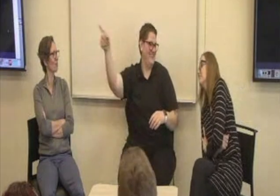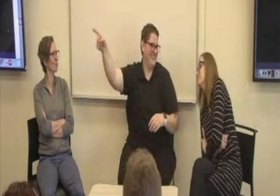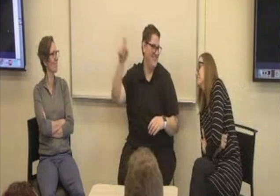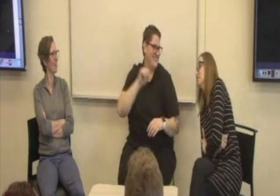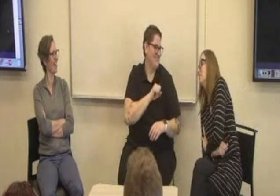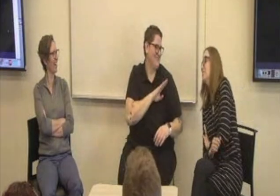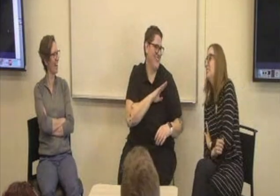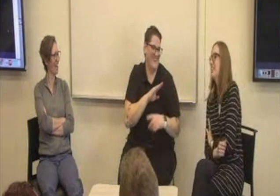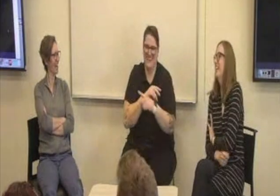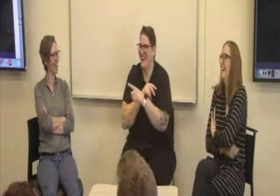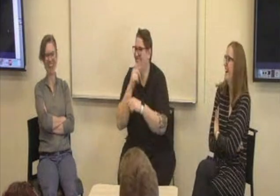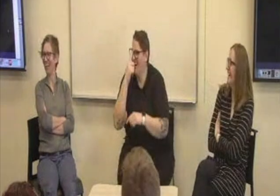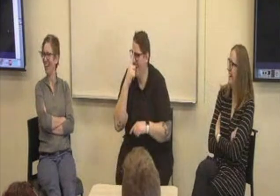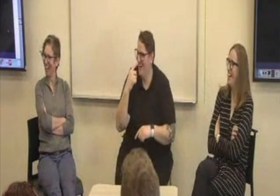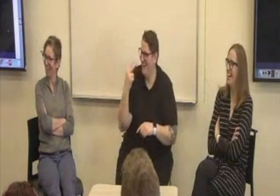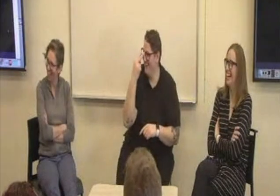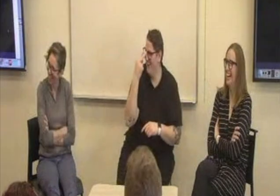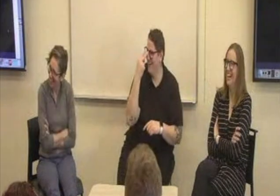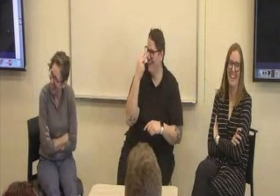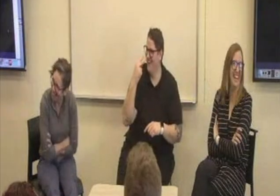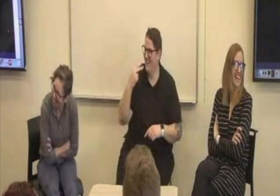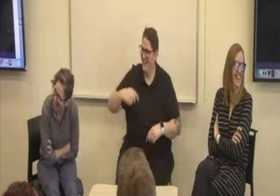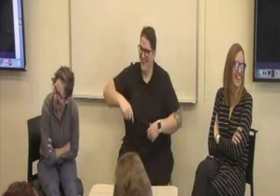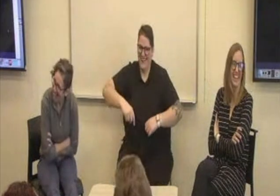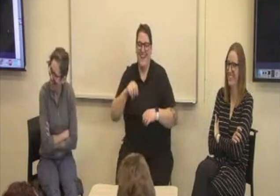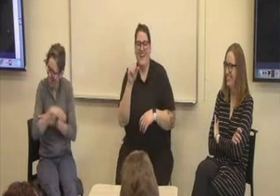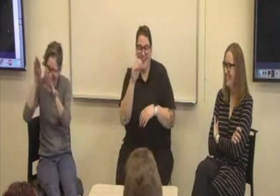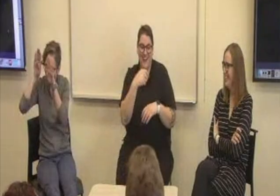there. Sandra Bradley walked by.